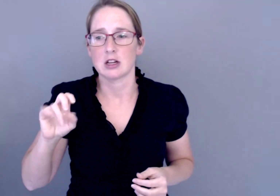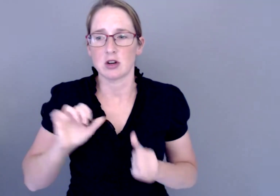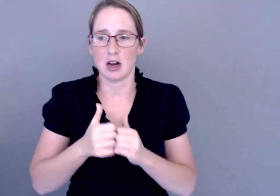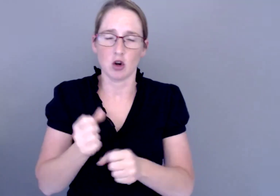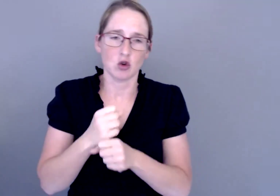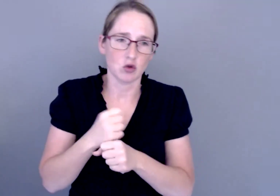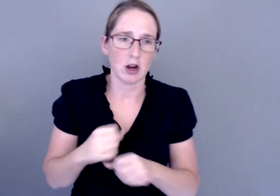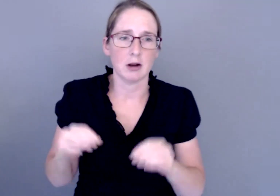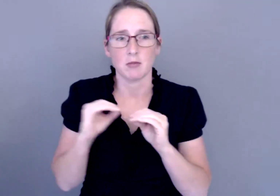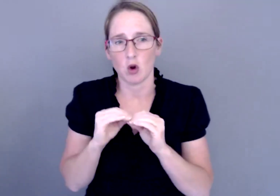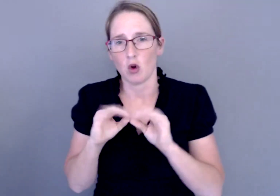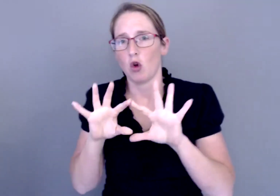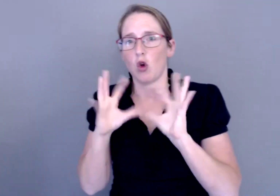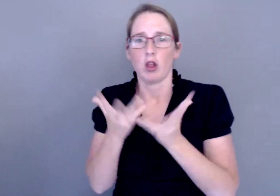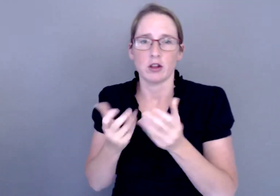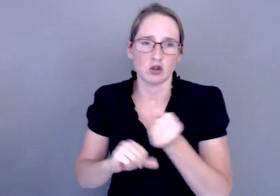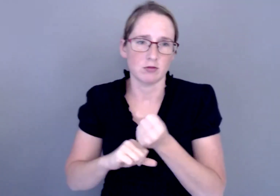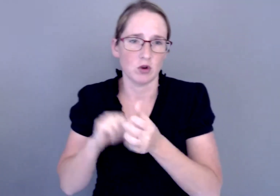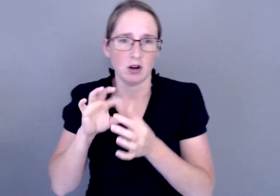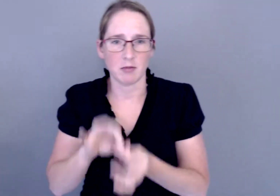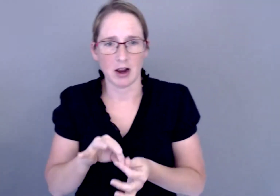more holistic support around